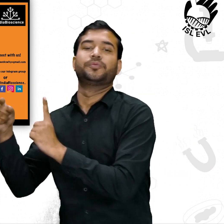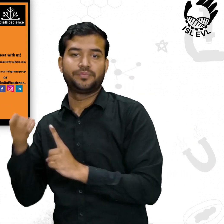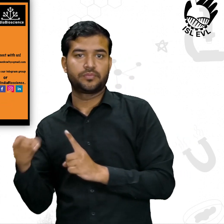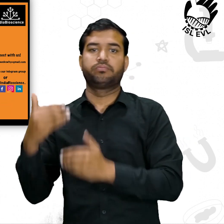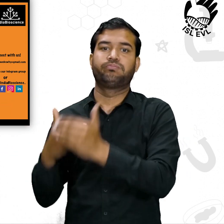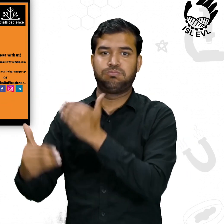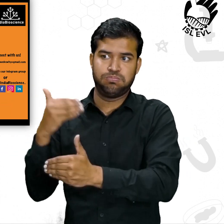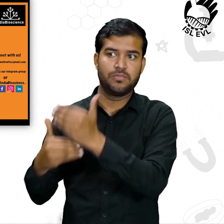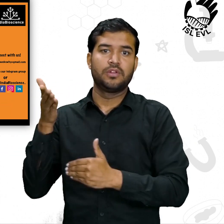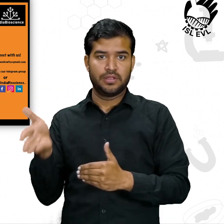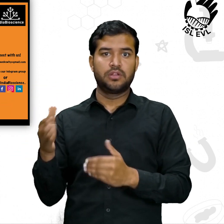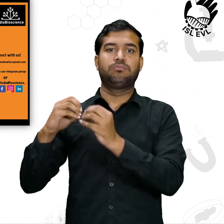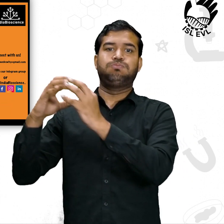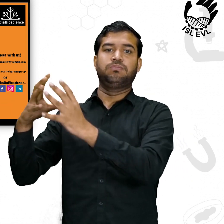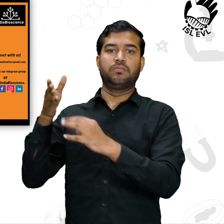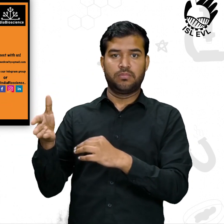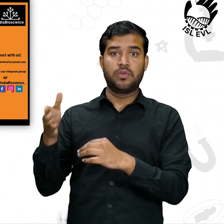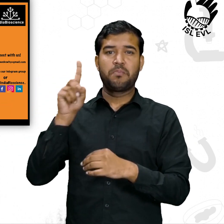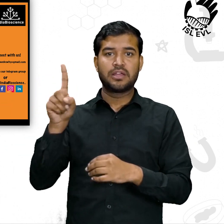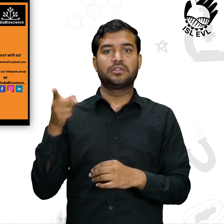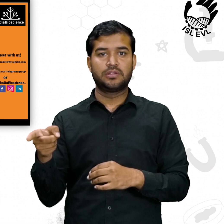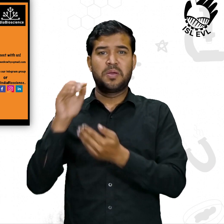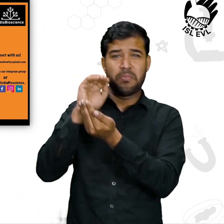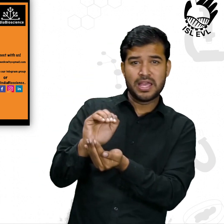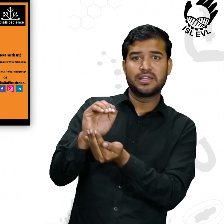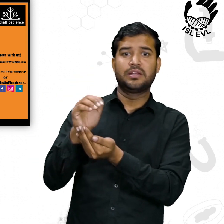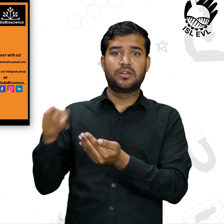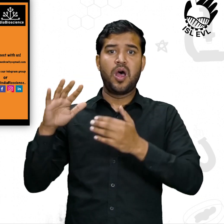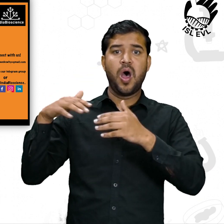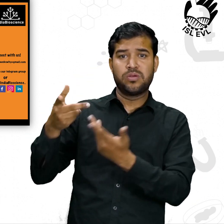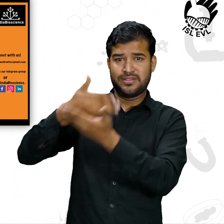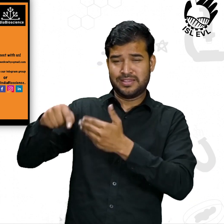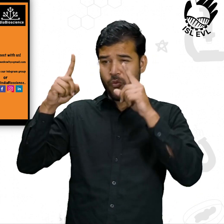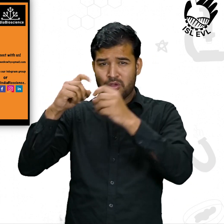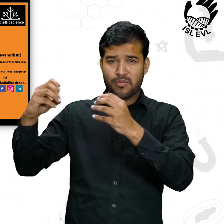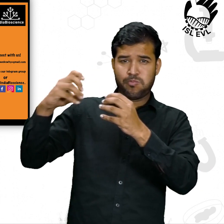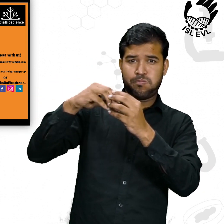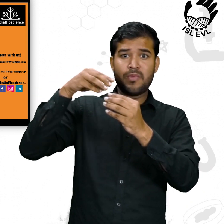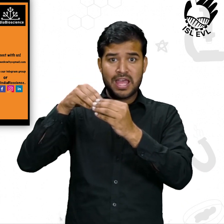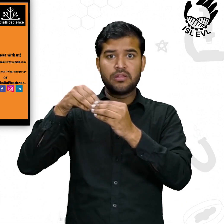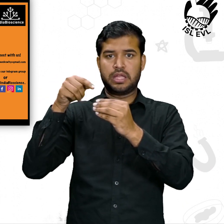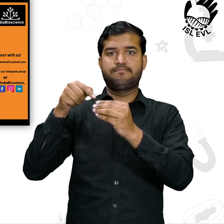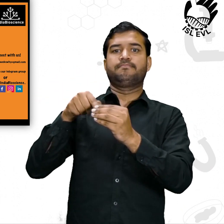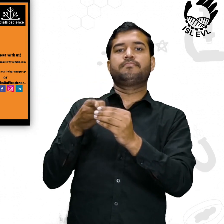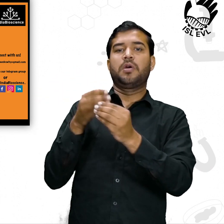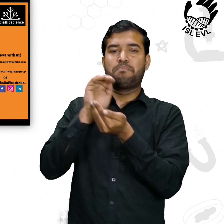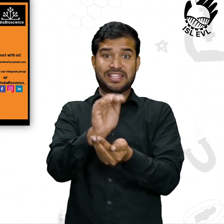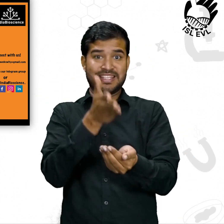development? So the planning of the stripes happens before birth, Utsuka. The planner genes